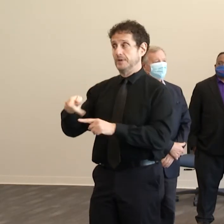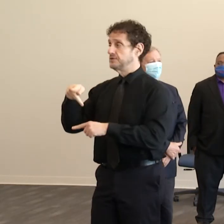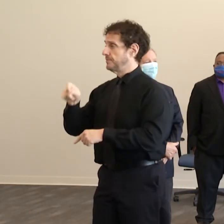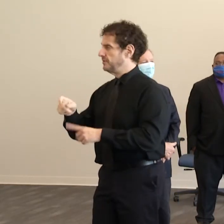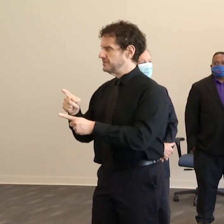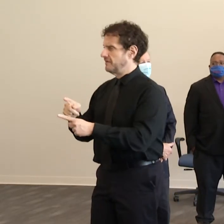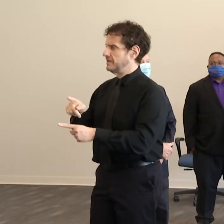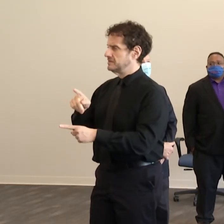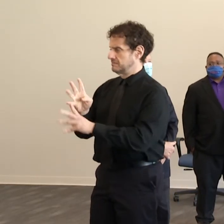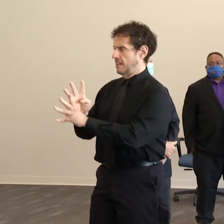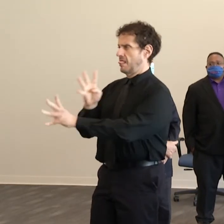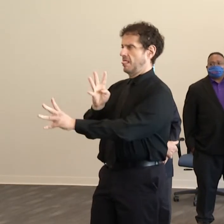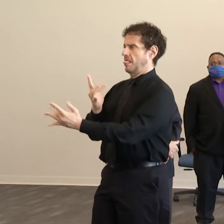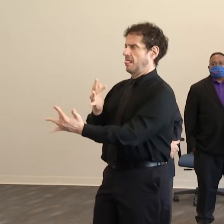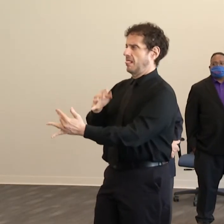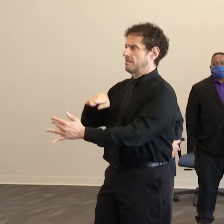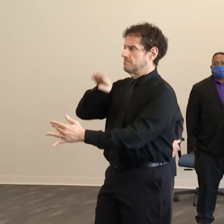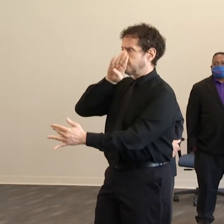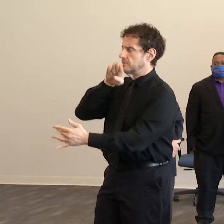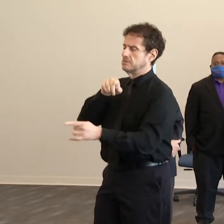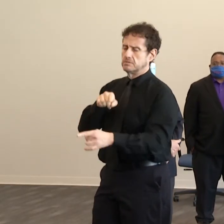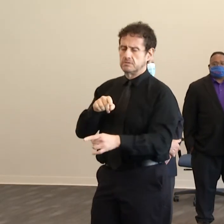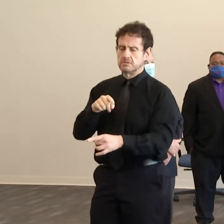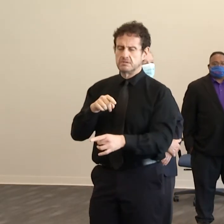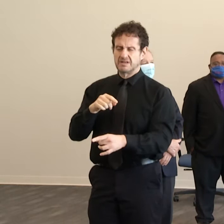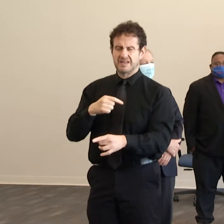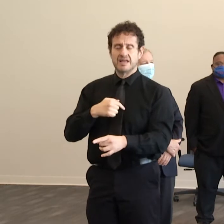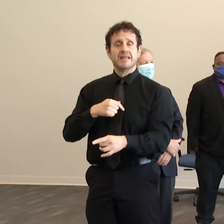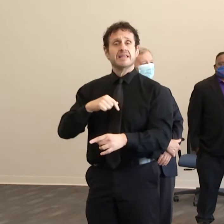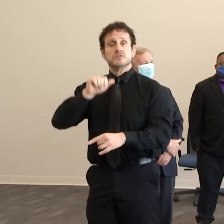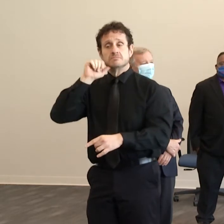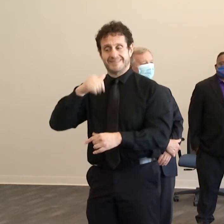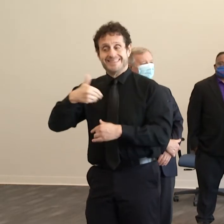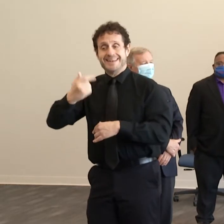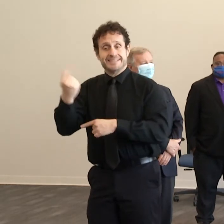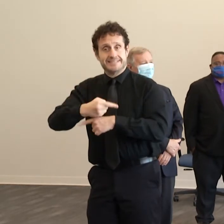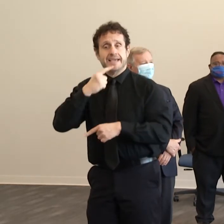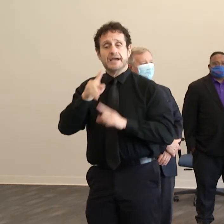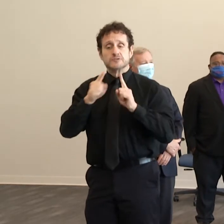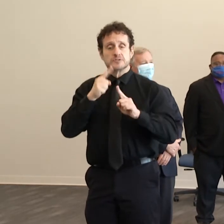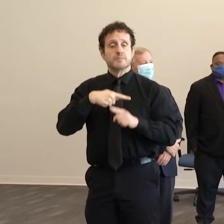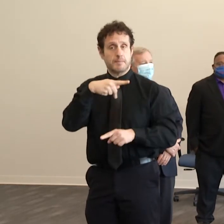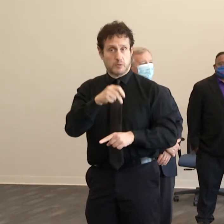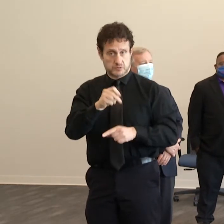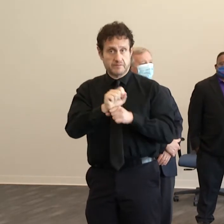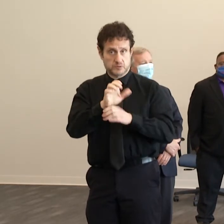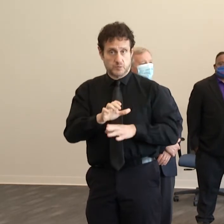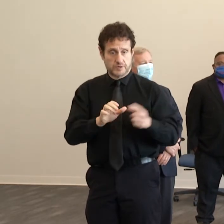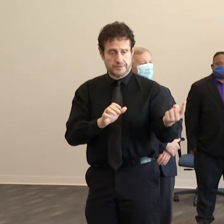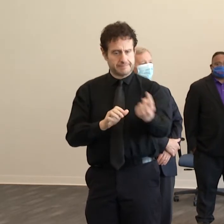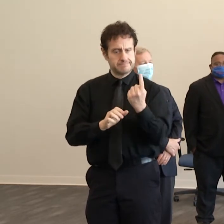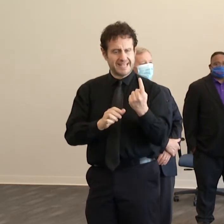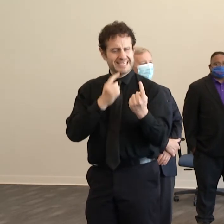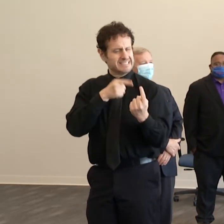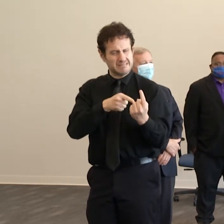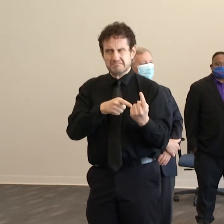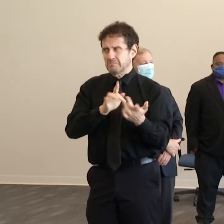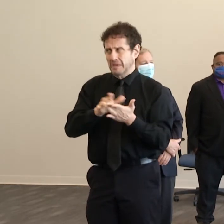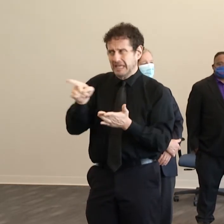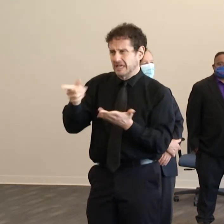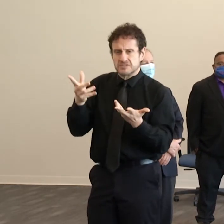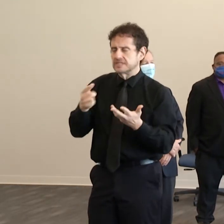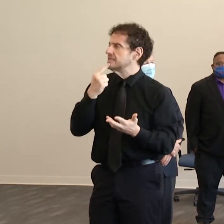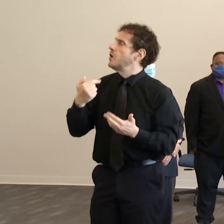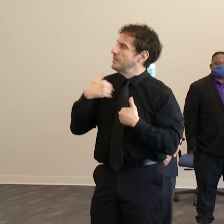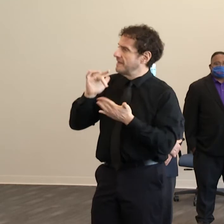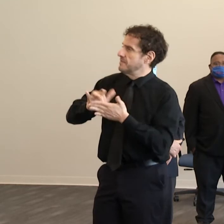she said, well, they had medication there, but it wasn't nobody to pass it out. So then I had to wait a couple of more